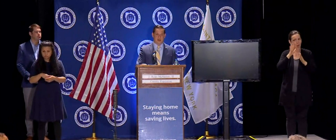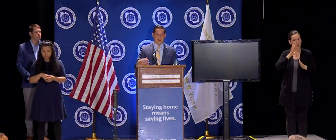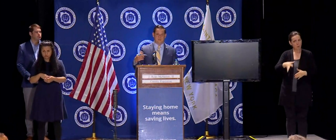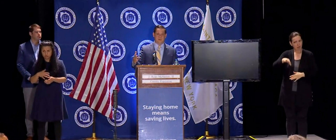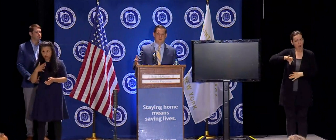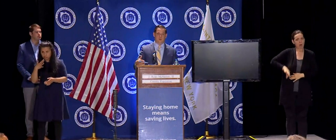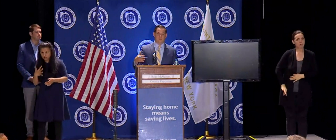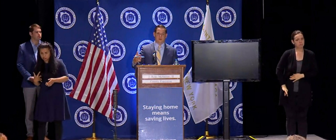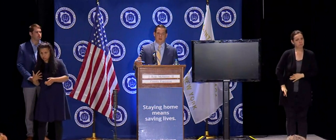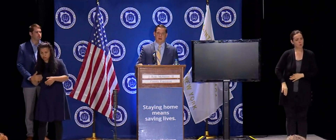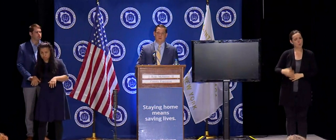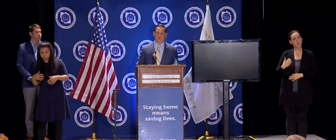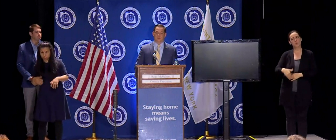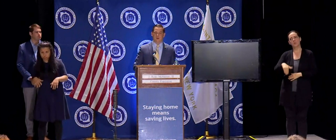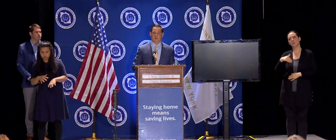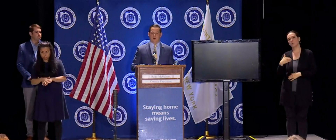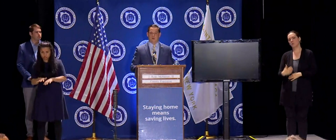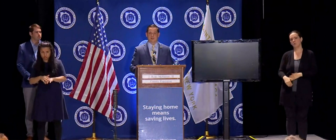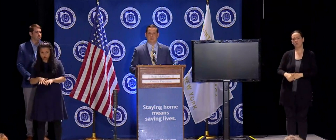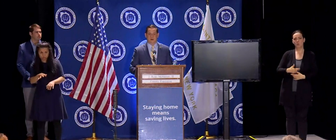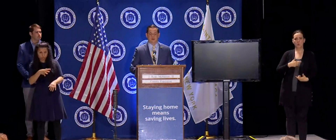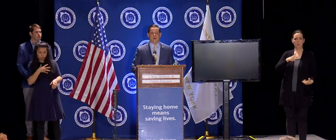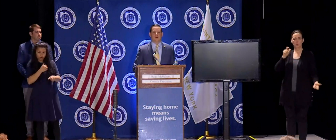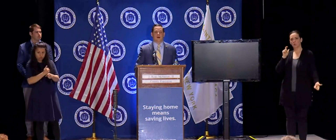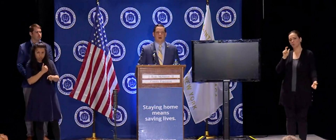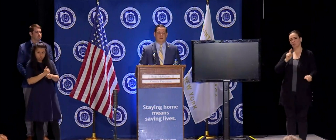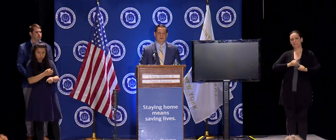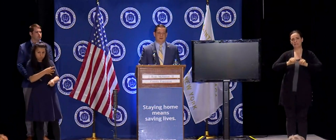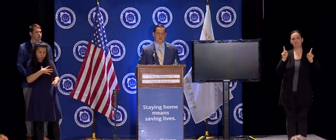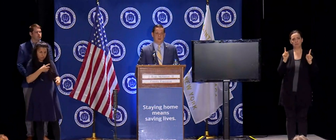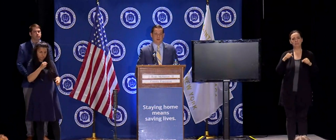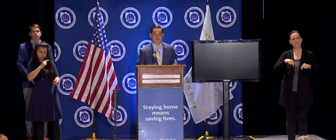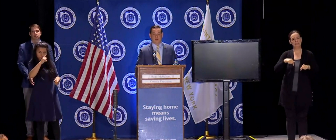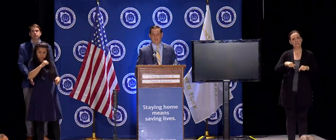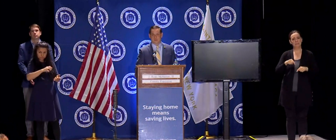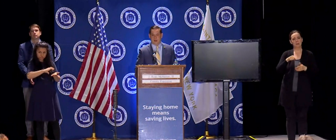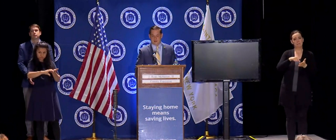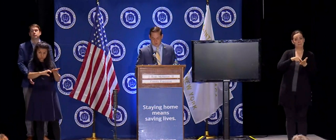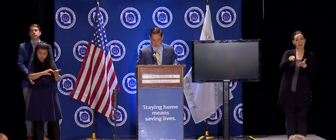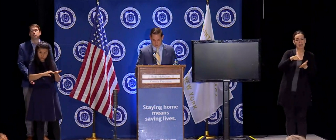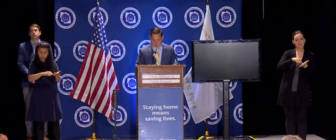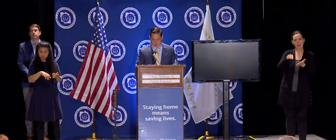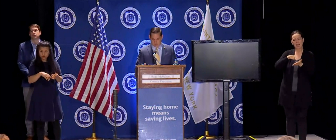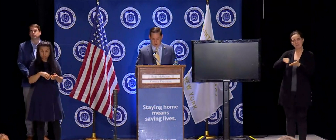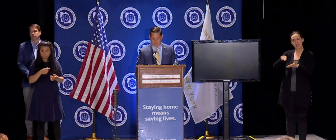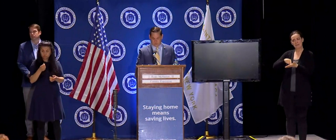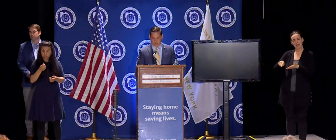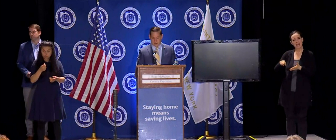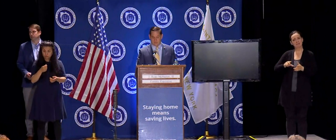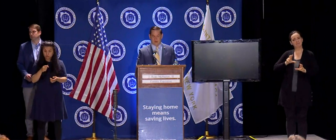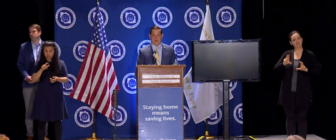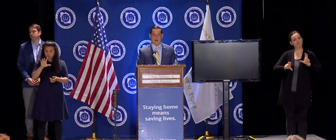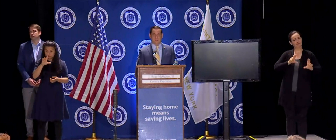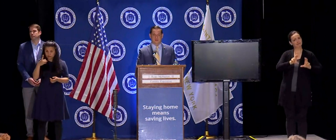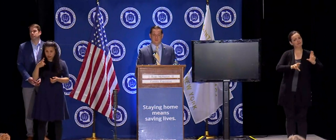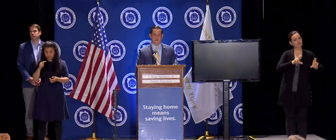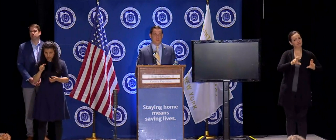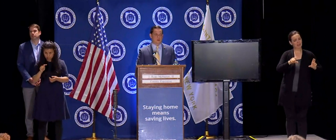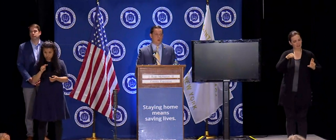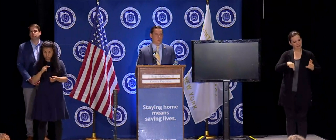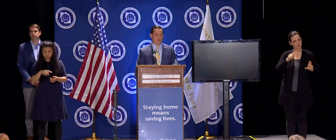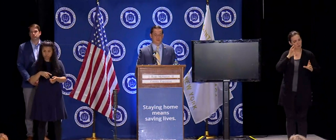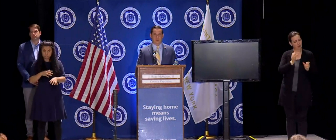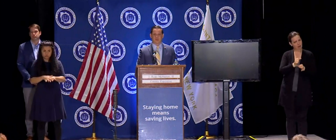with the jobs and the $40 million in new payroll that wasn't here, and all the construction jobs and the $48 million